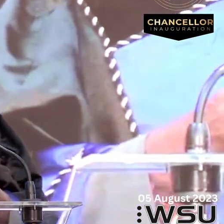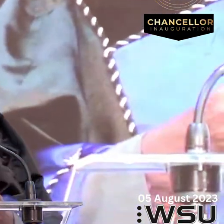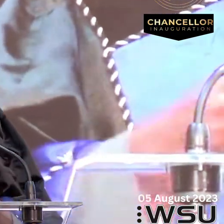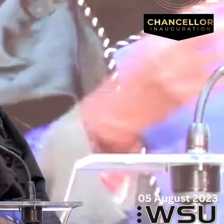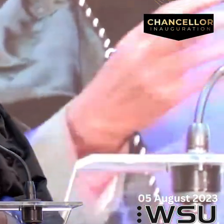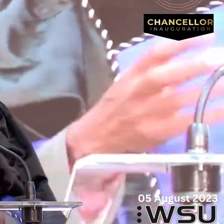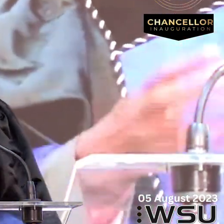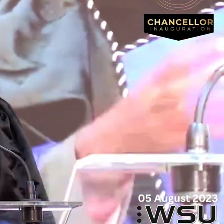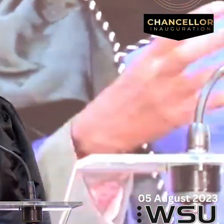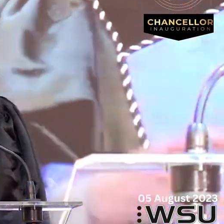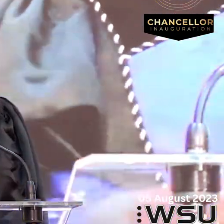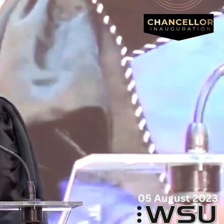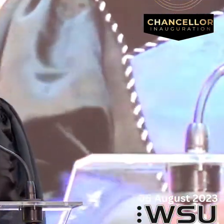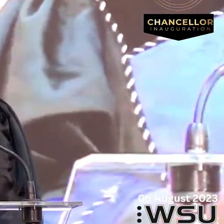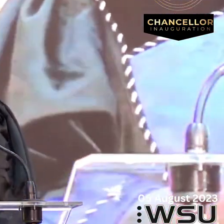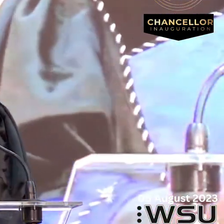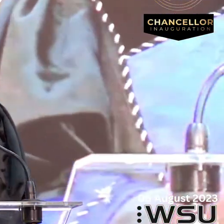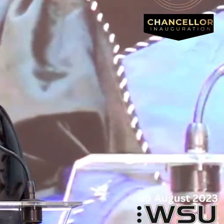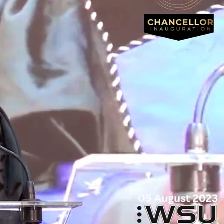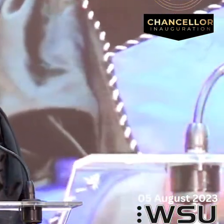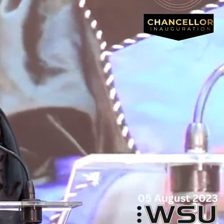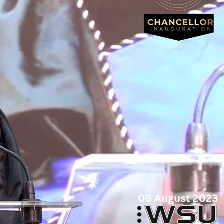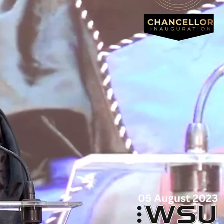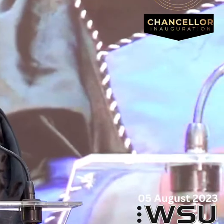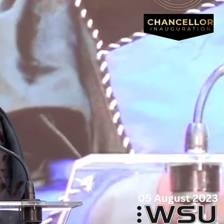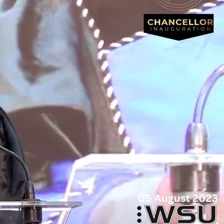to milk the cows.